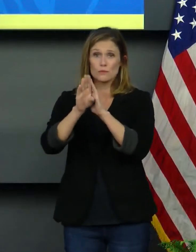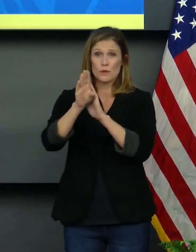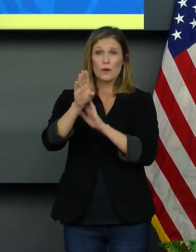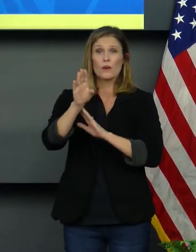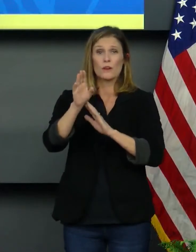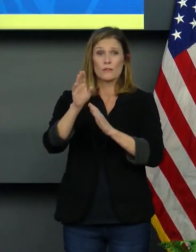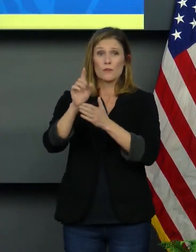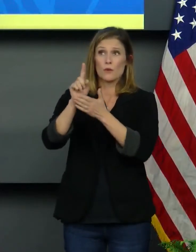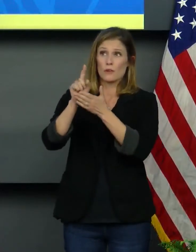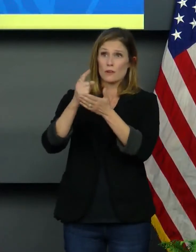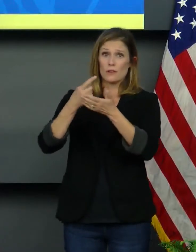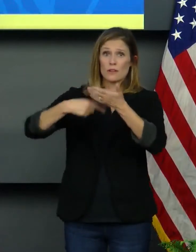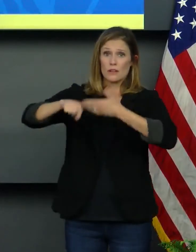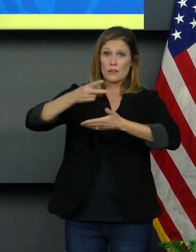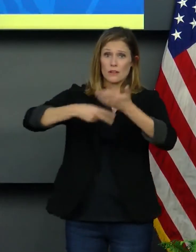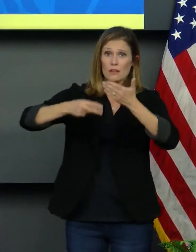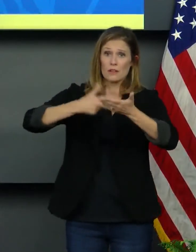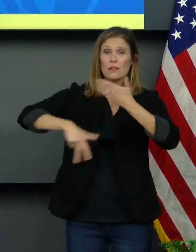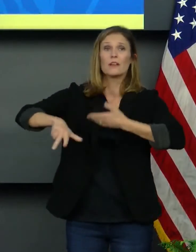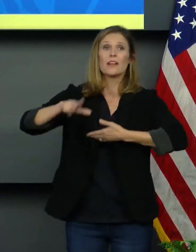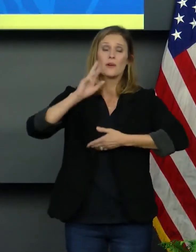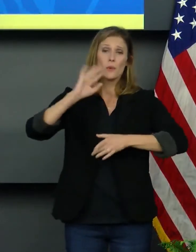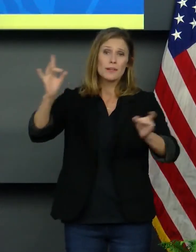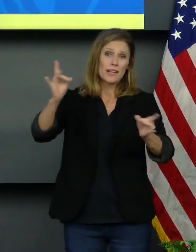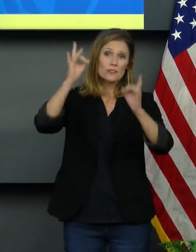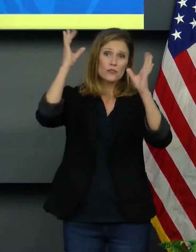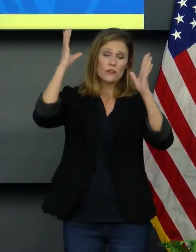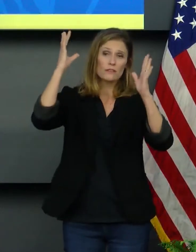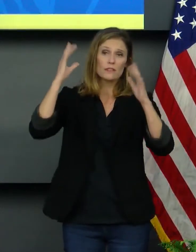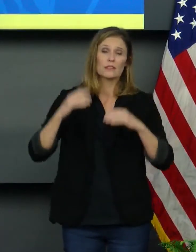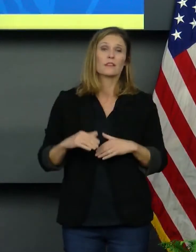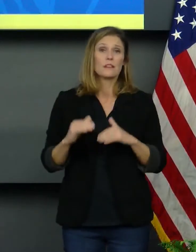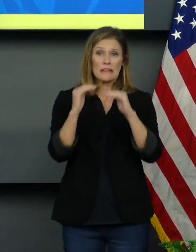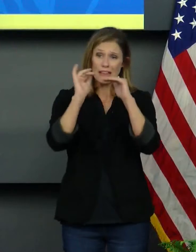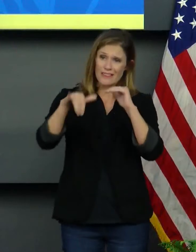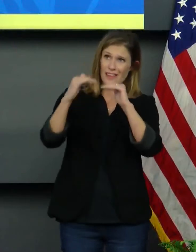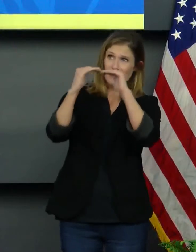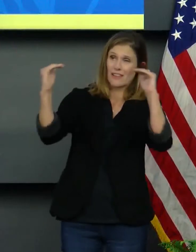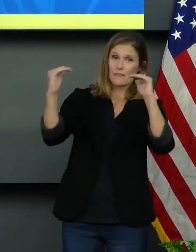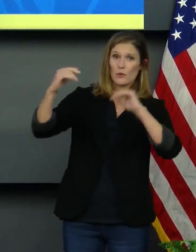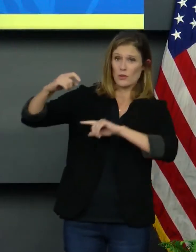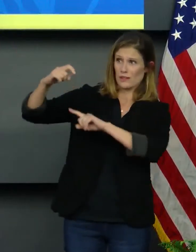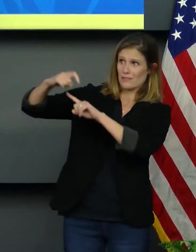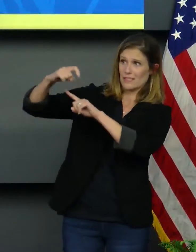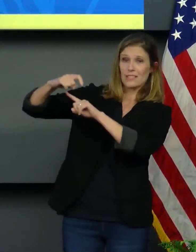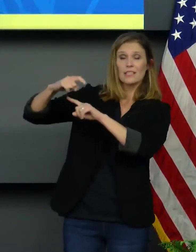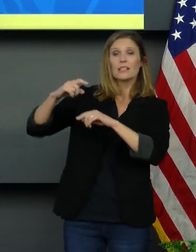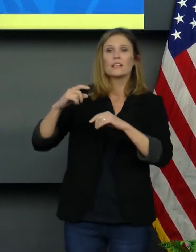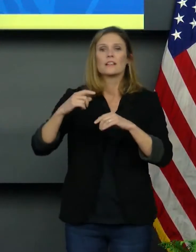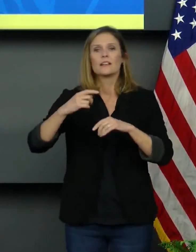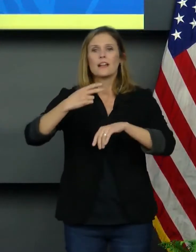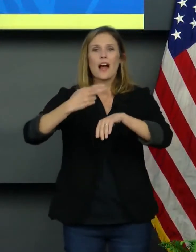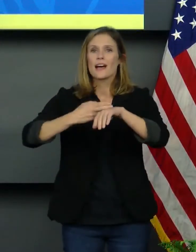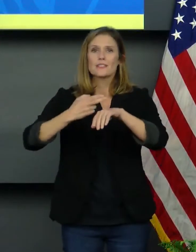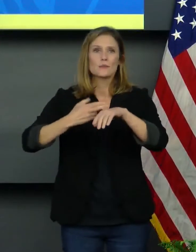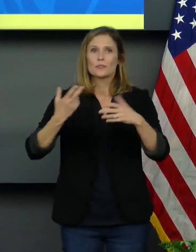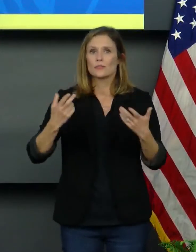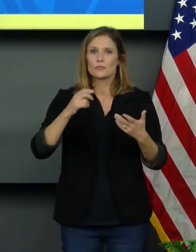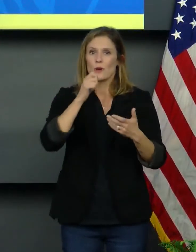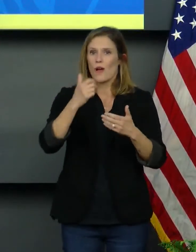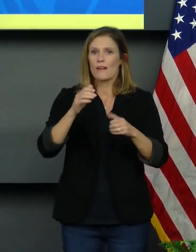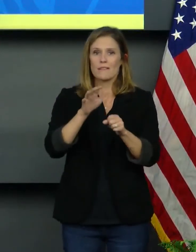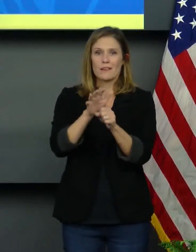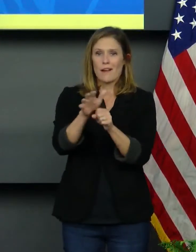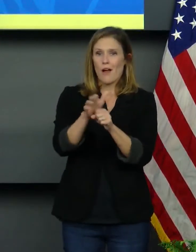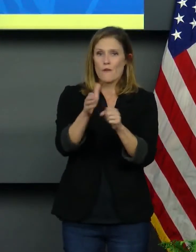more weeks, it will simply be catastrophic. It will be a level of need that hospitals are just not resourced